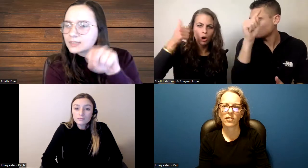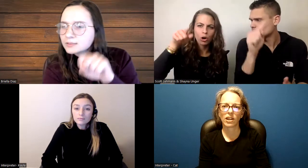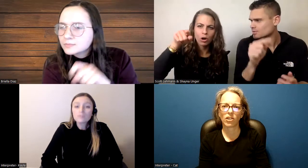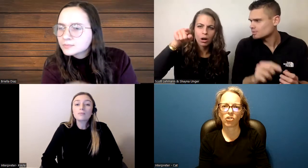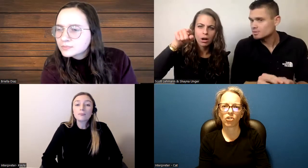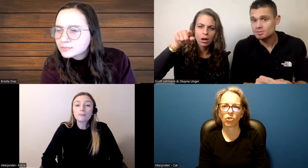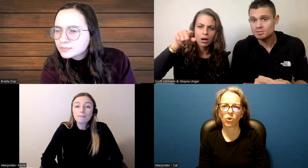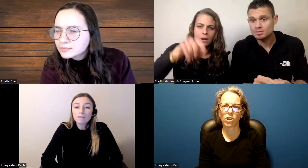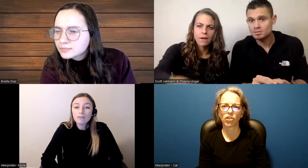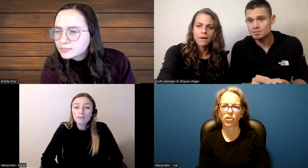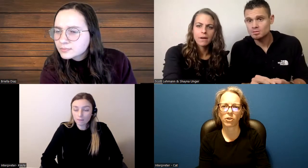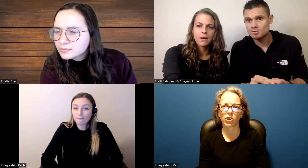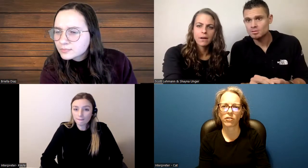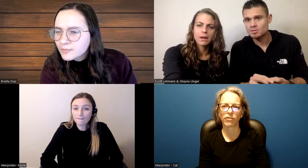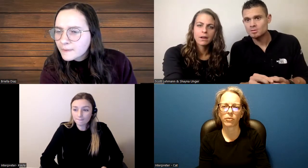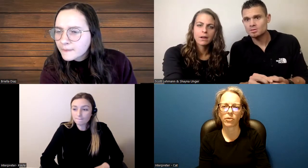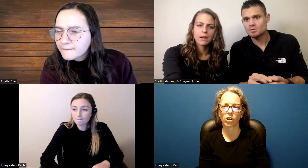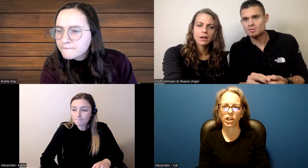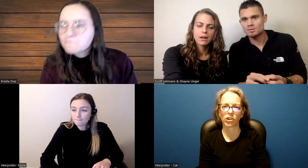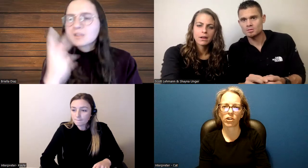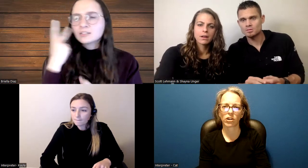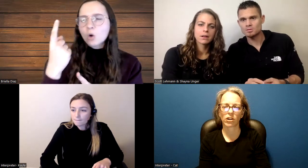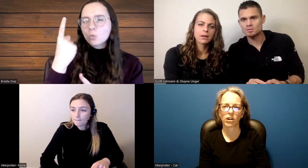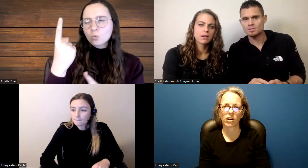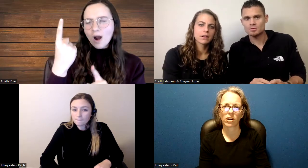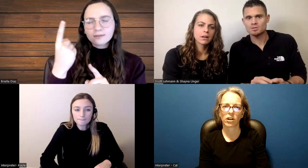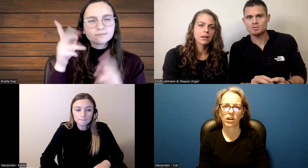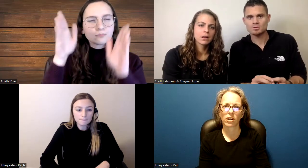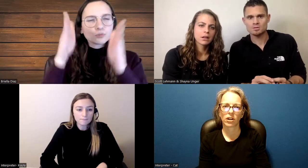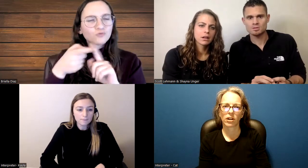I see two questions, but they're from earlier.